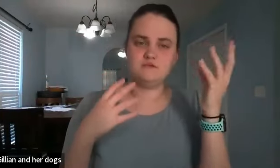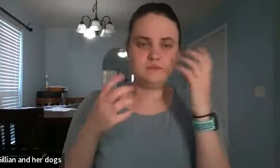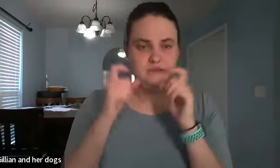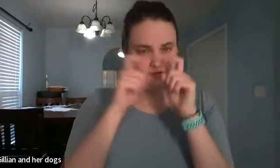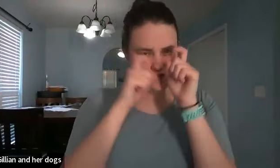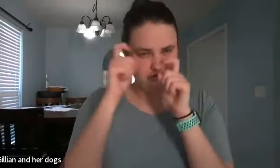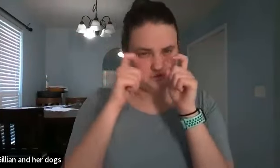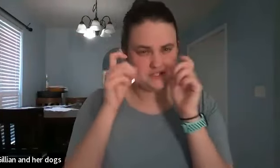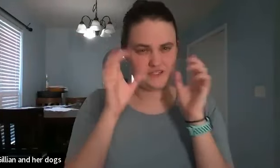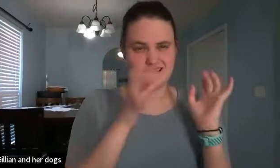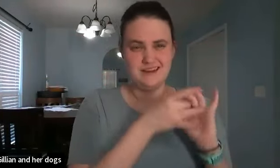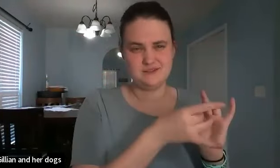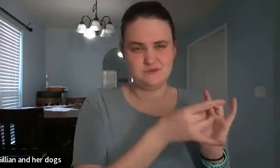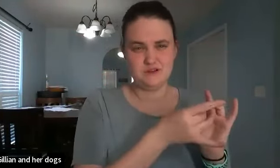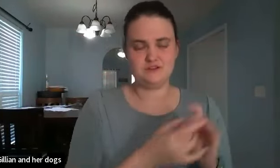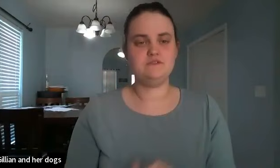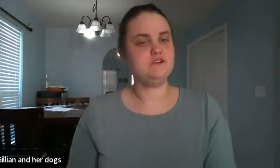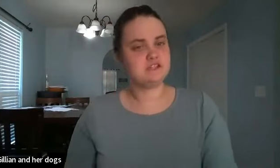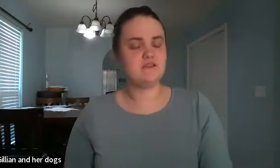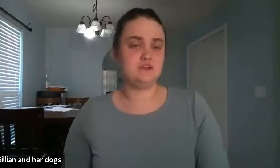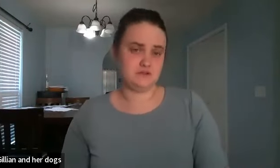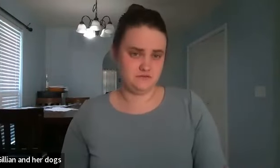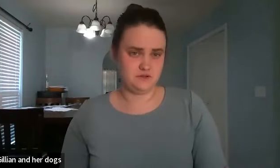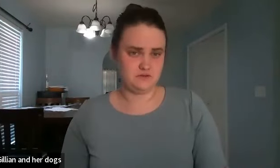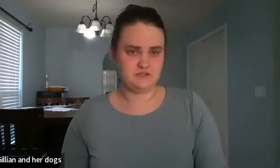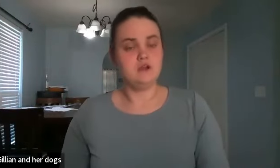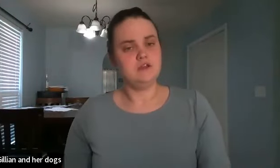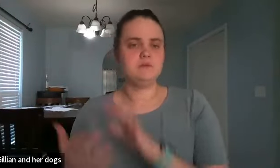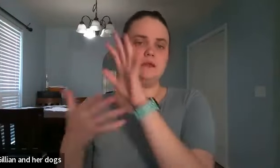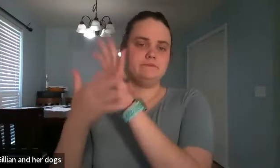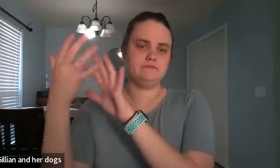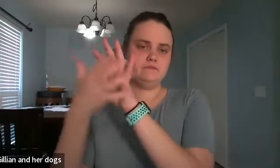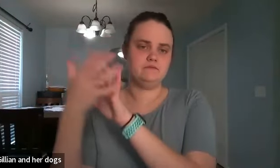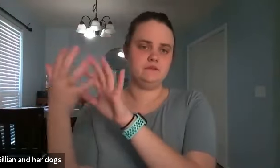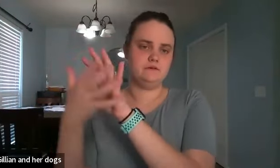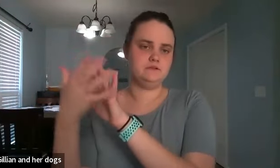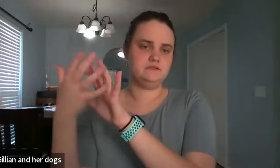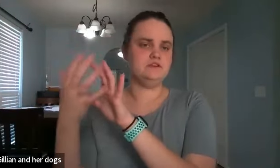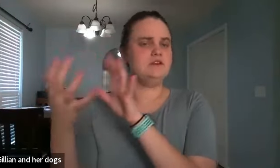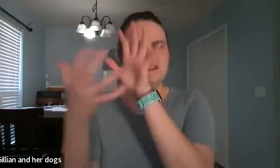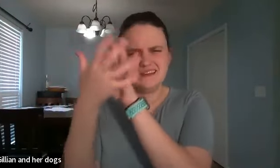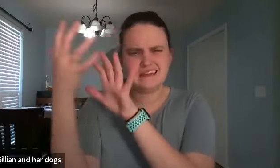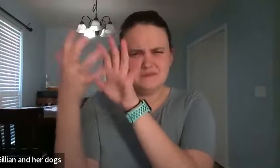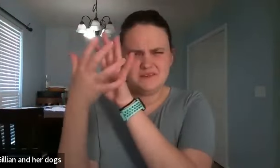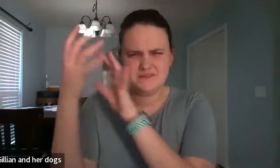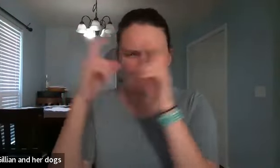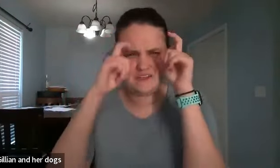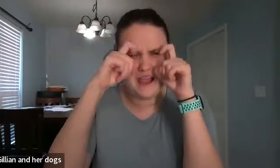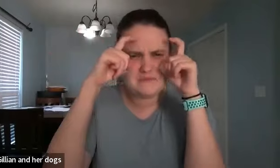remember keep your facial expressions kind of connected with what you're doing. So if you're saying like you're confused, you're not gonna be like, I'm confused. You're gonna be like, I'm confused. Like your eyebrows